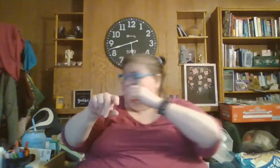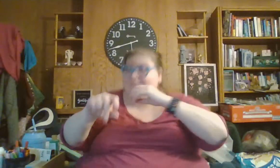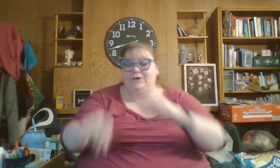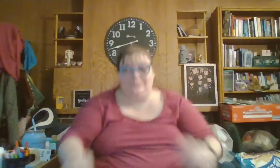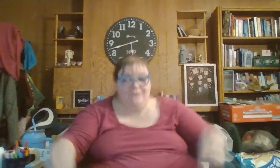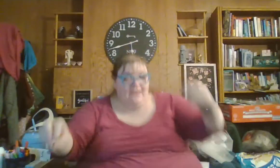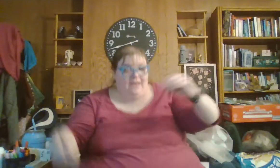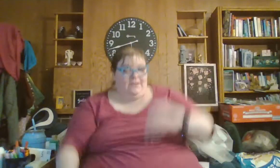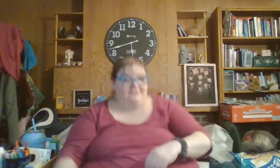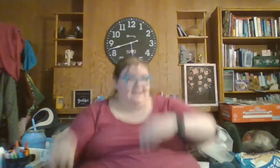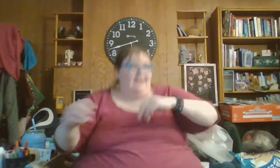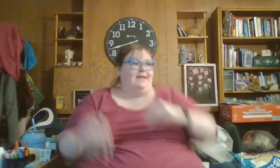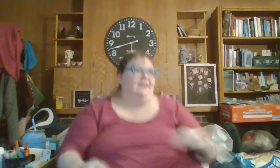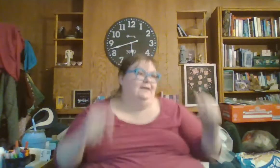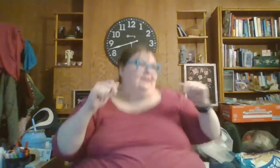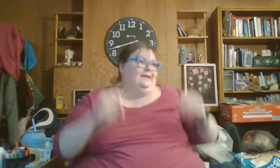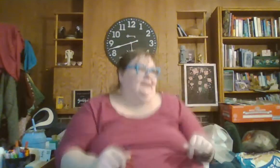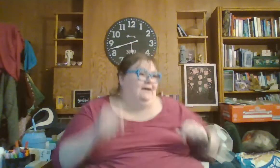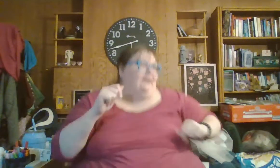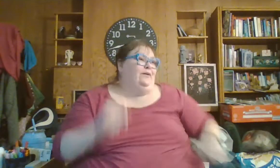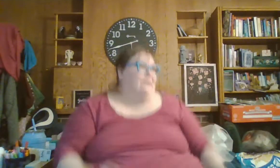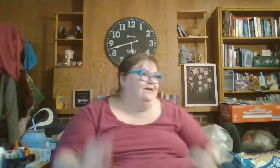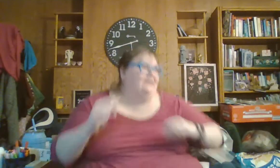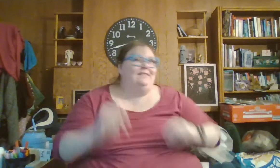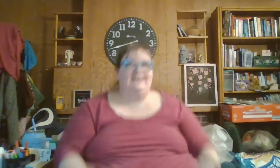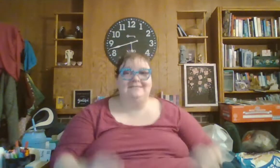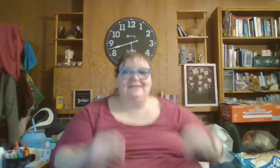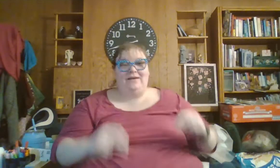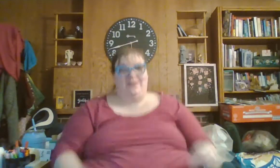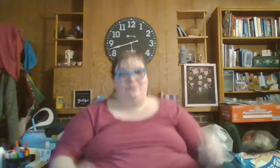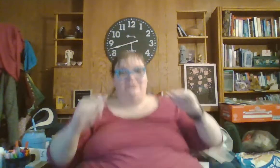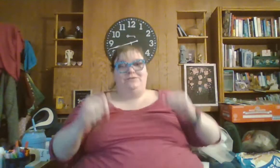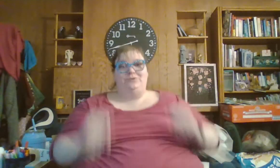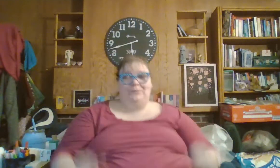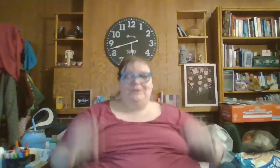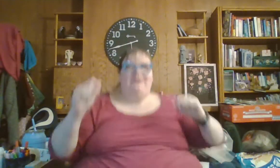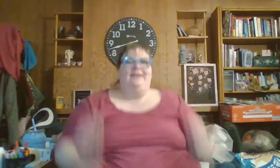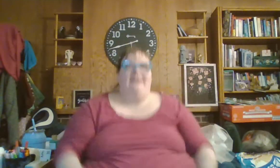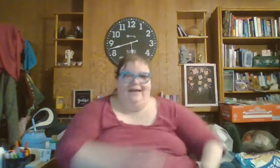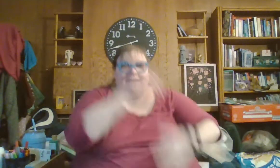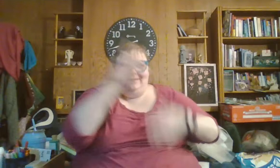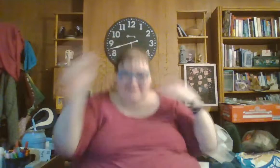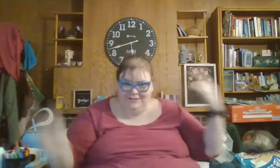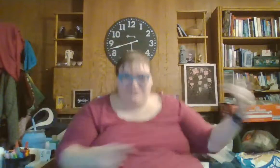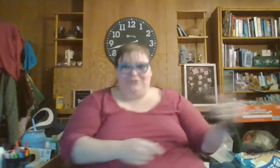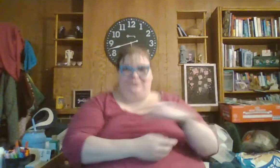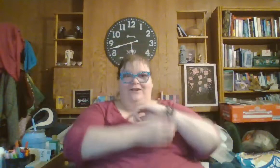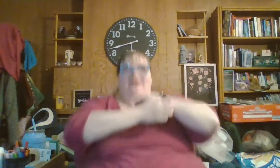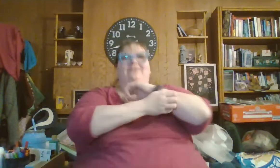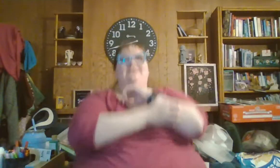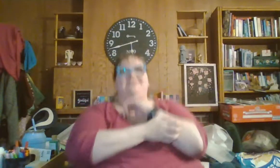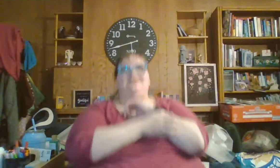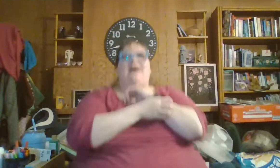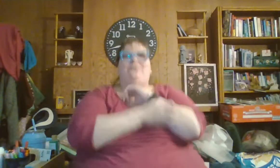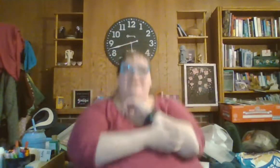So I was like, hey, last time I had a bowl of soup and then tutored for an hour. So now we're going